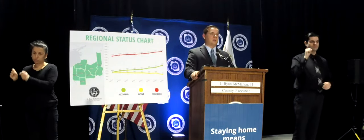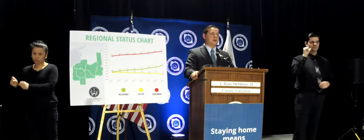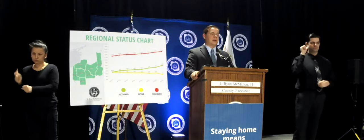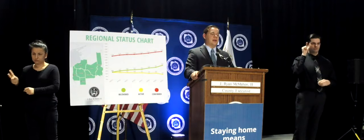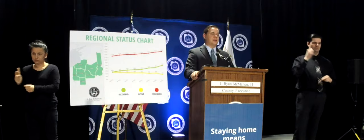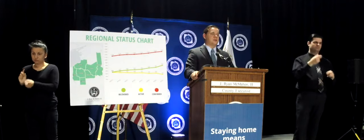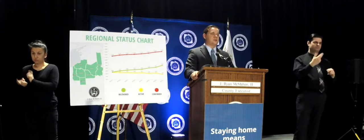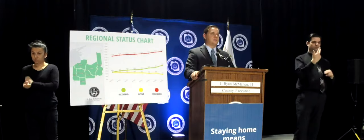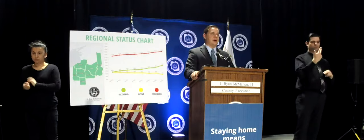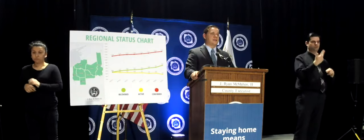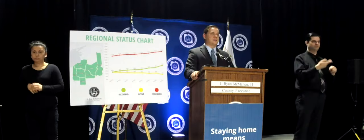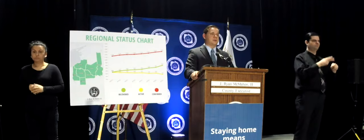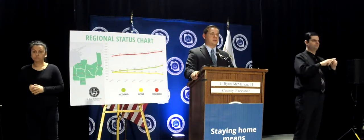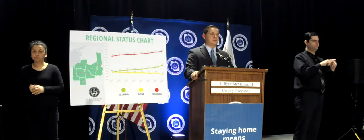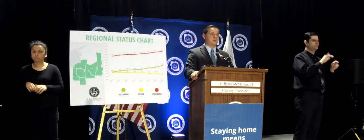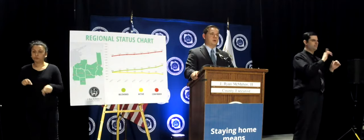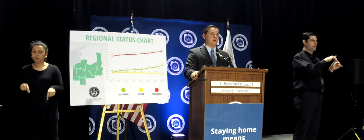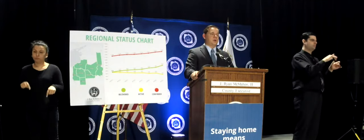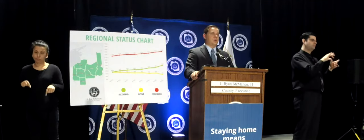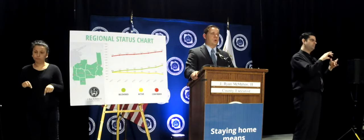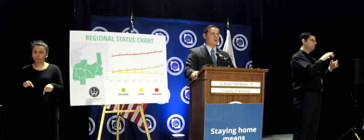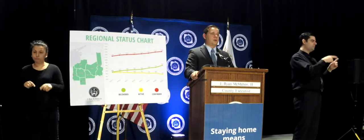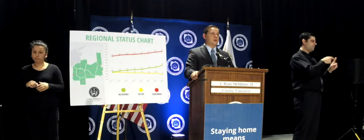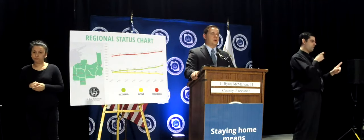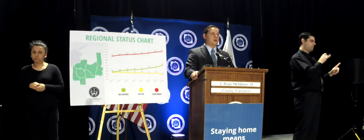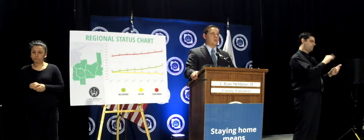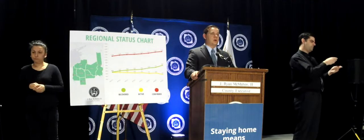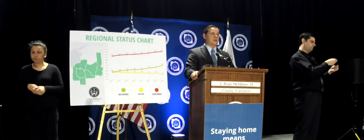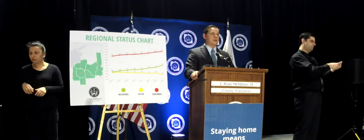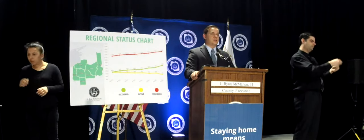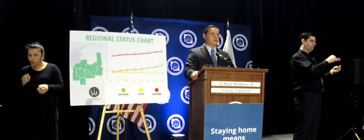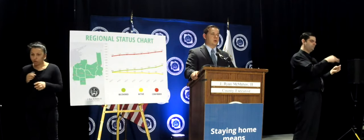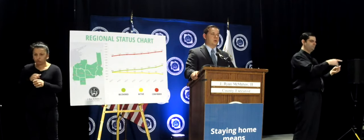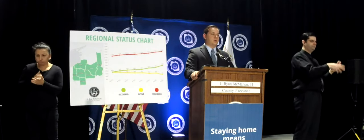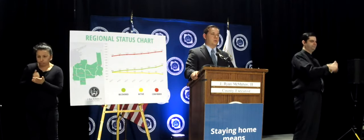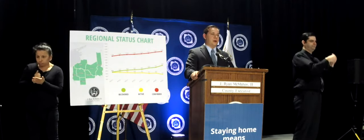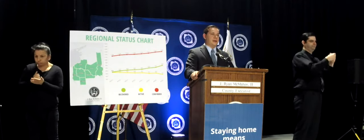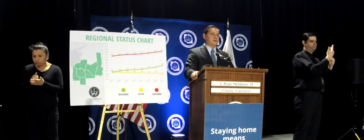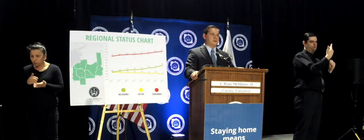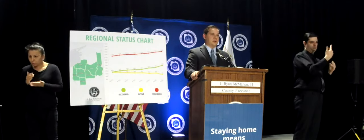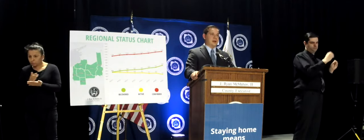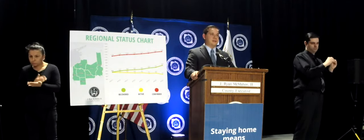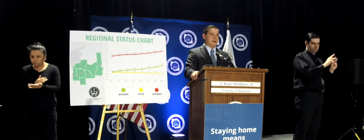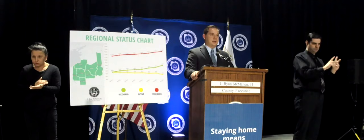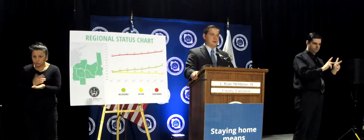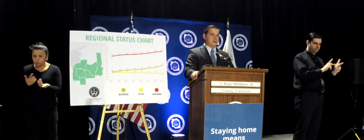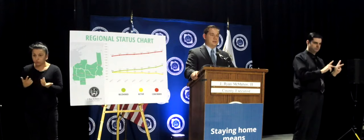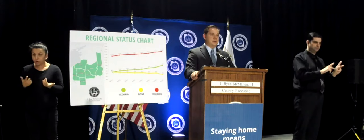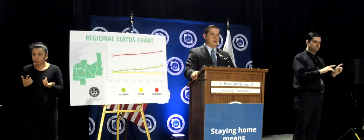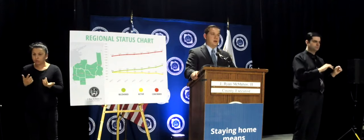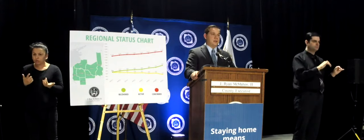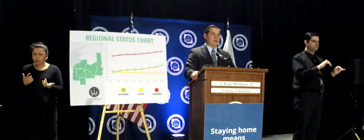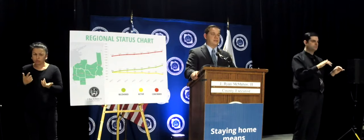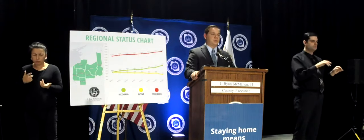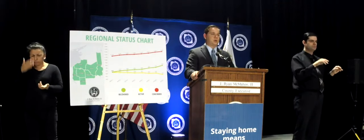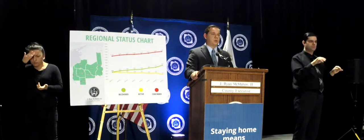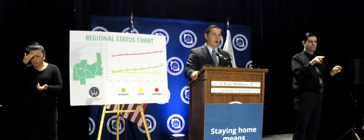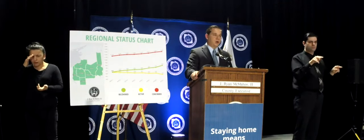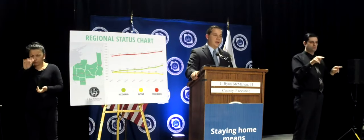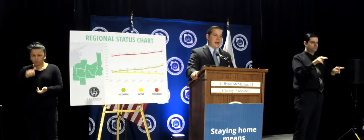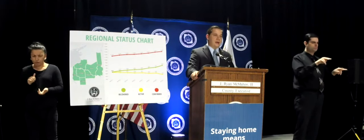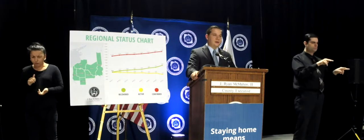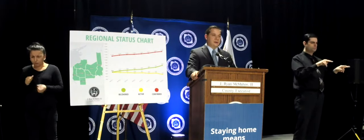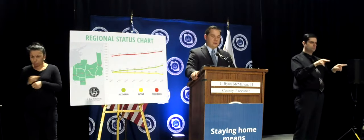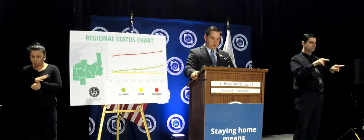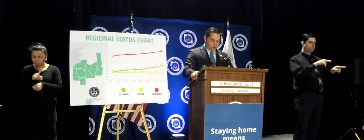now looking at not just positive cases, but under what conditions are they really positive. A contact case, that's somebody we